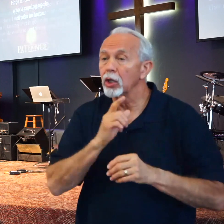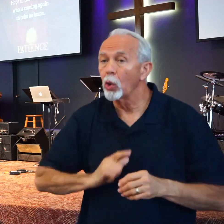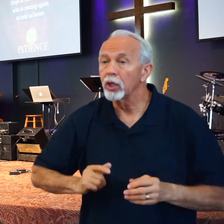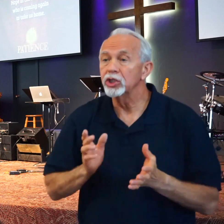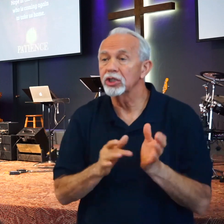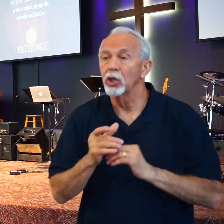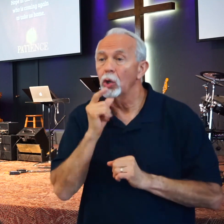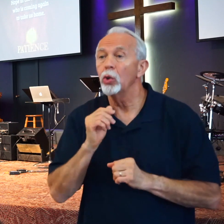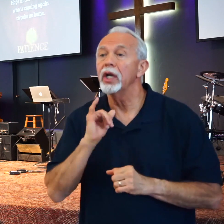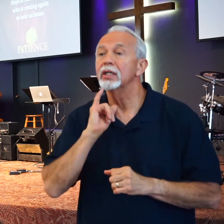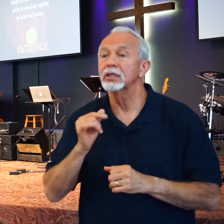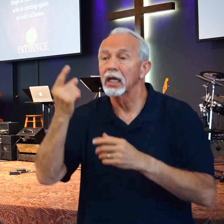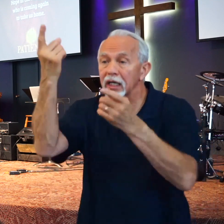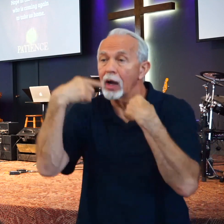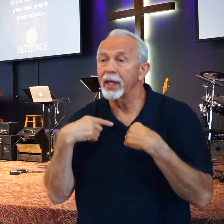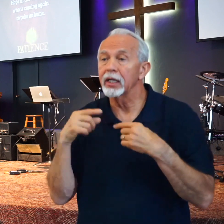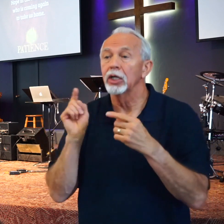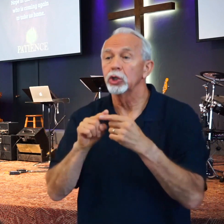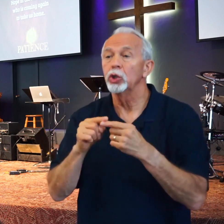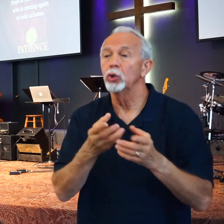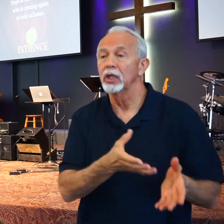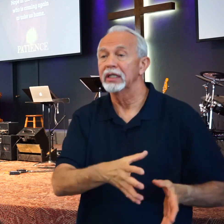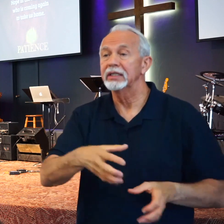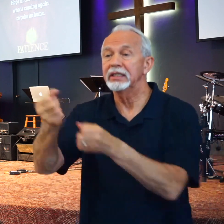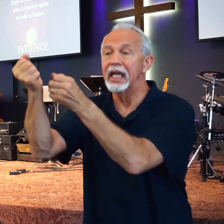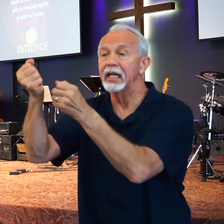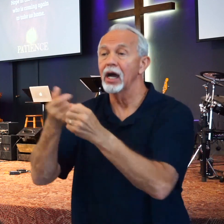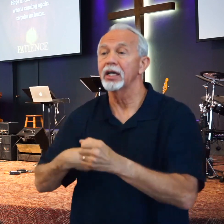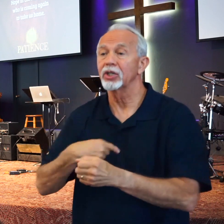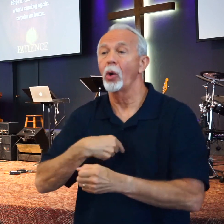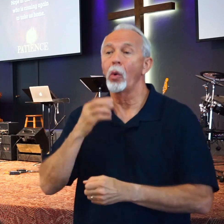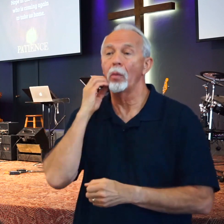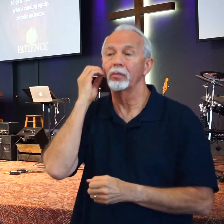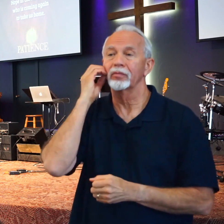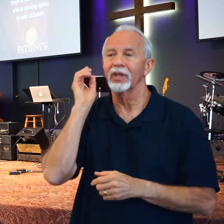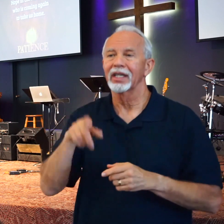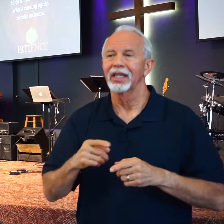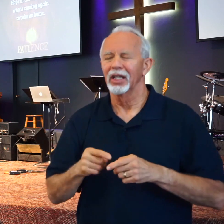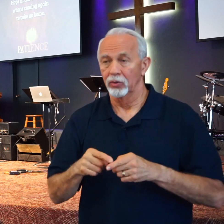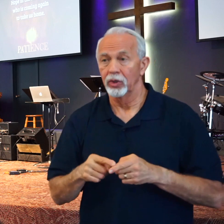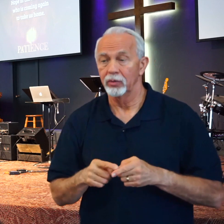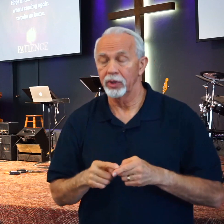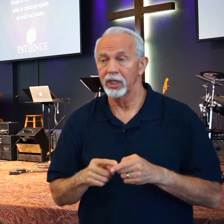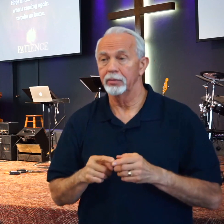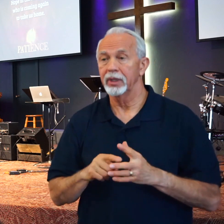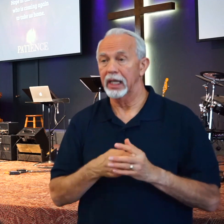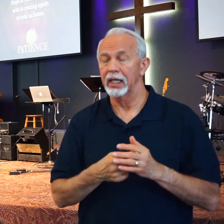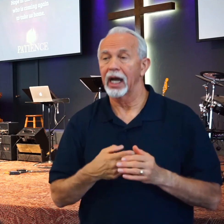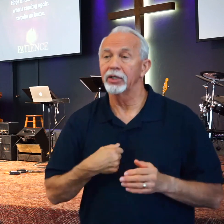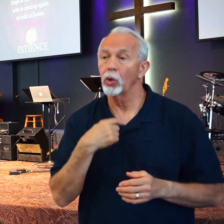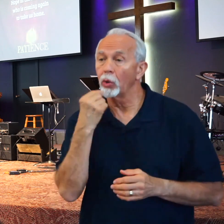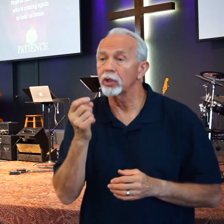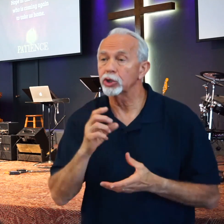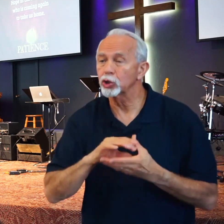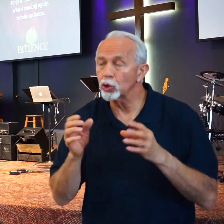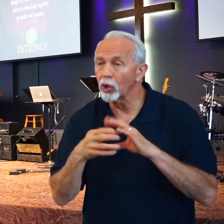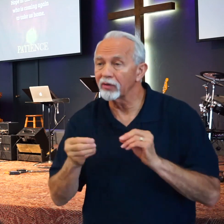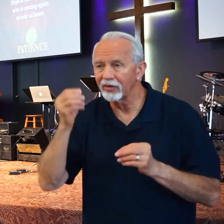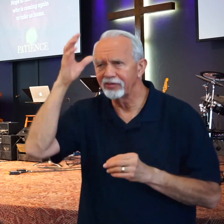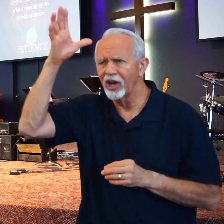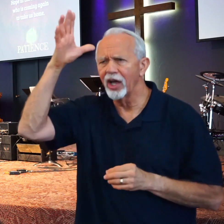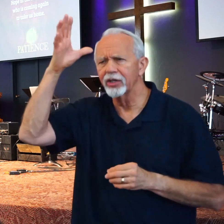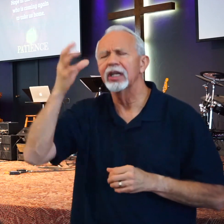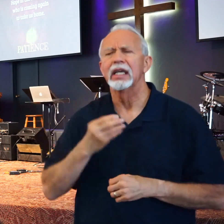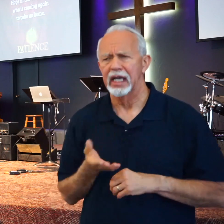again to take us home. When we began, I told the story of the father and his